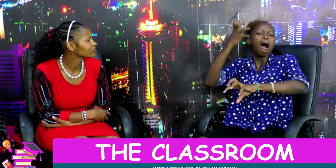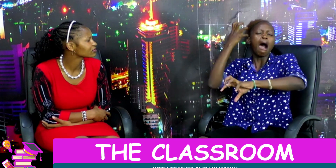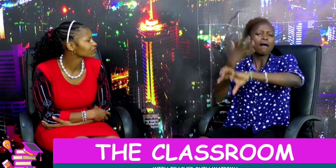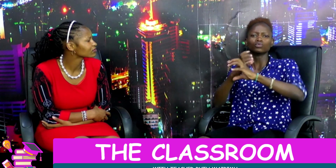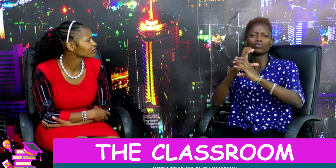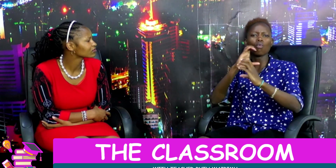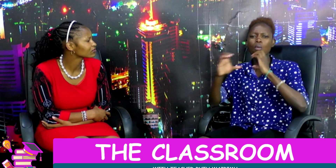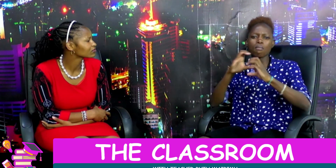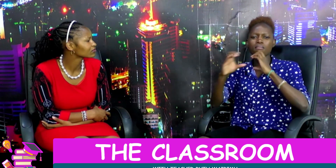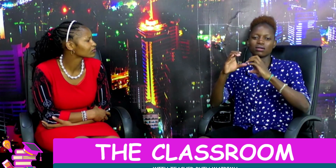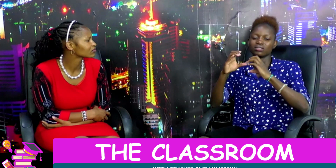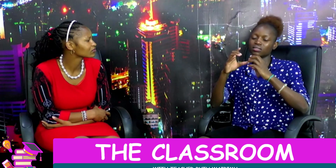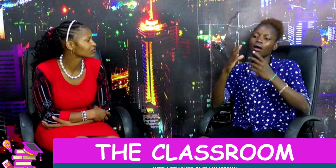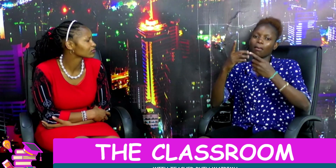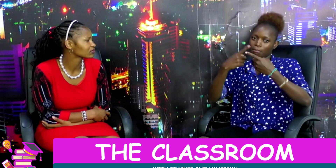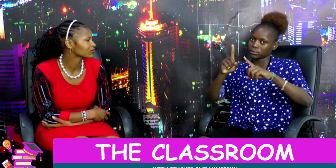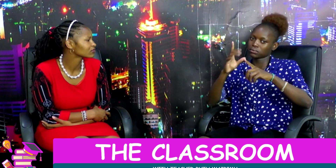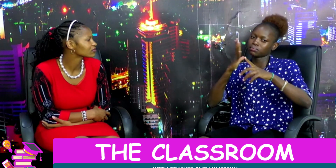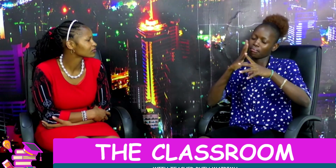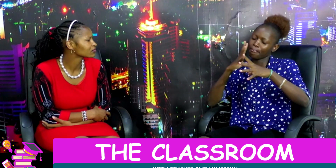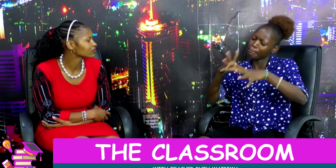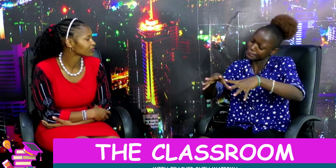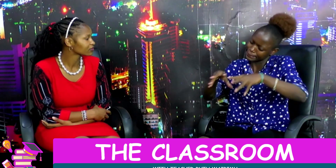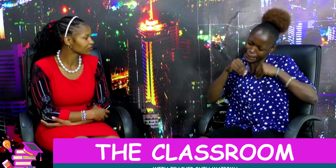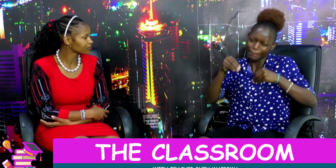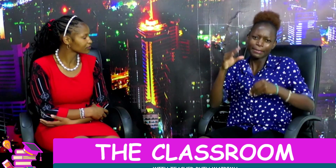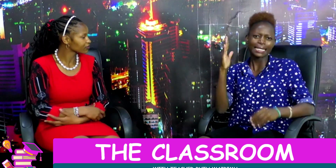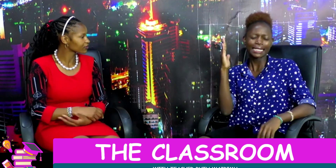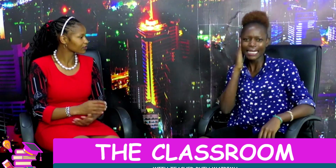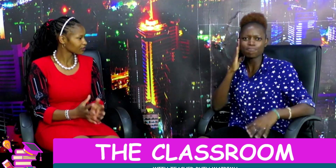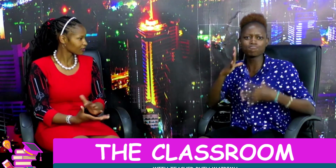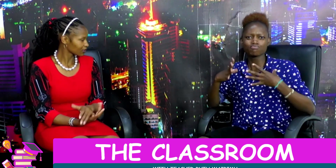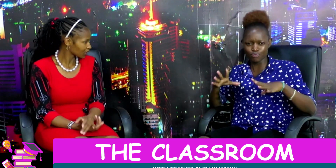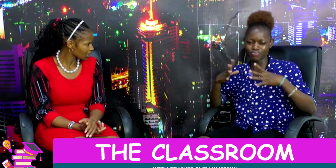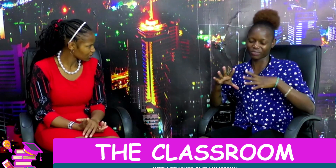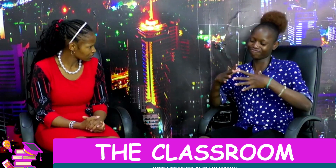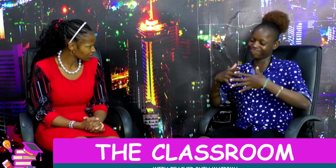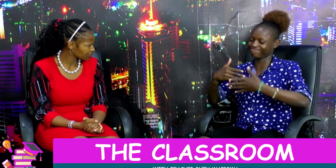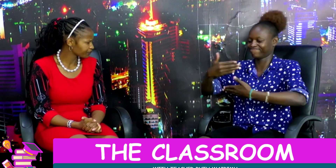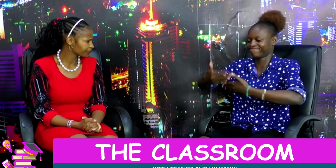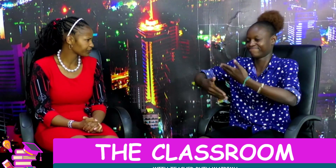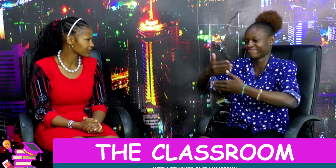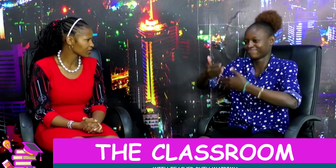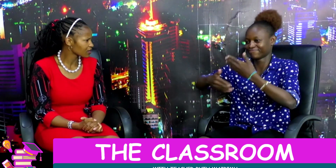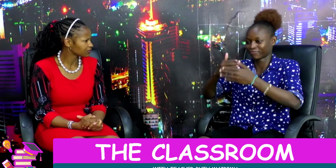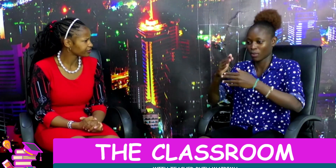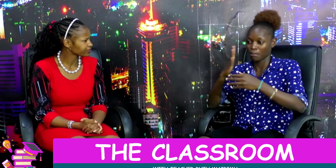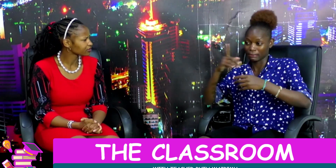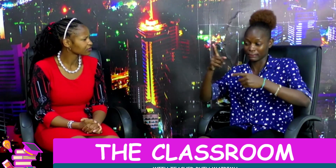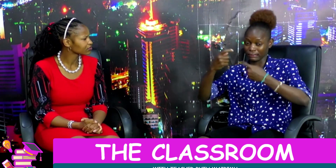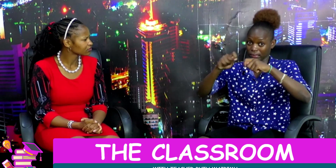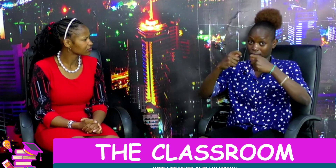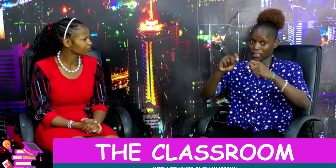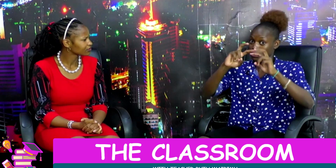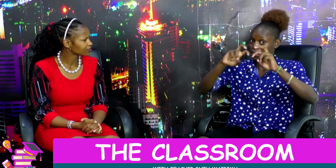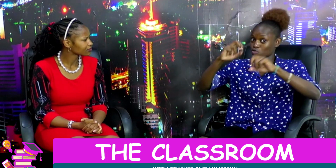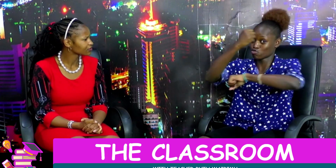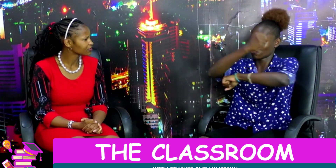on, I became deaf. And when I became deaf, it became a really big challenge,